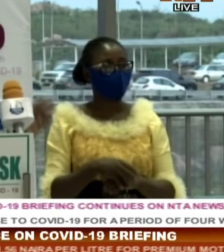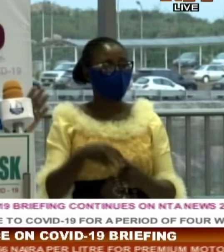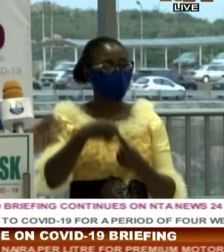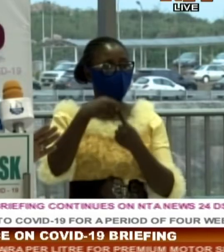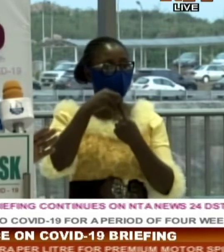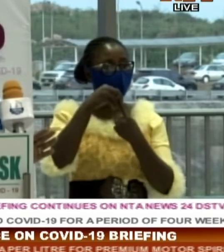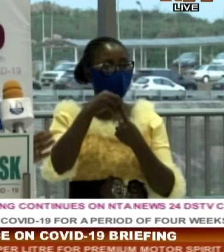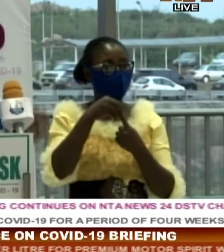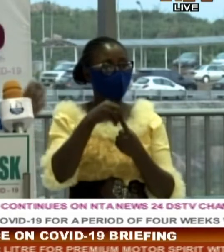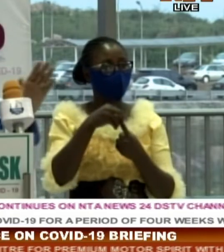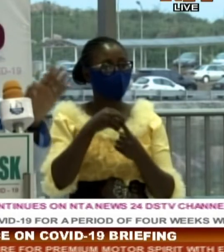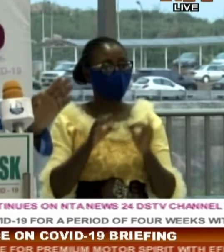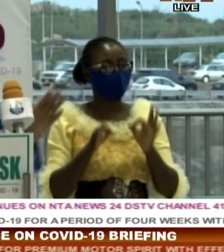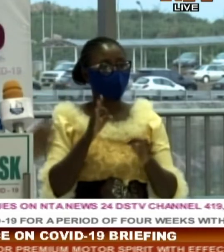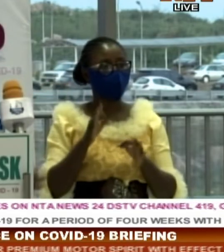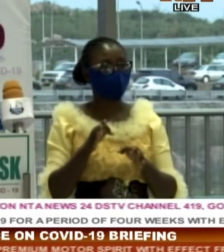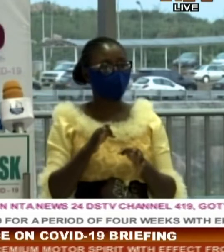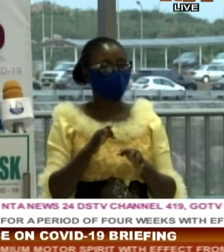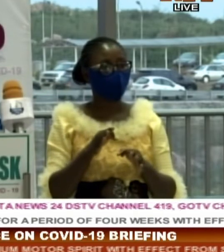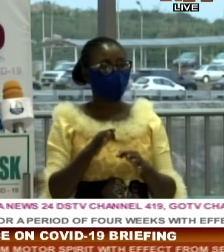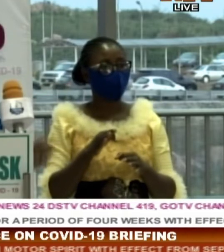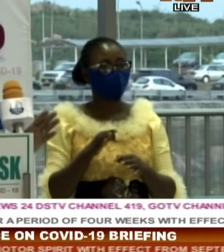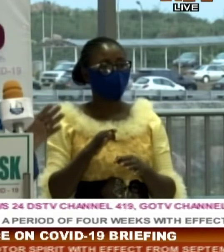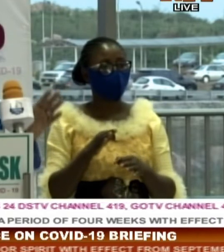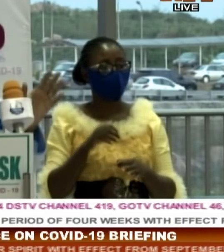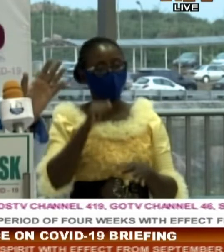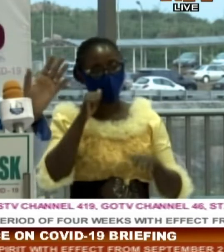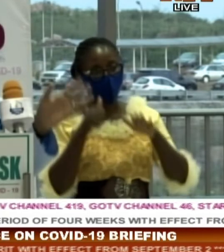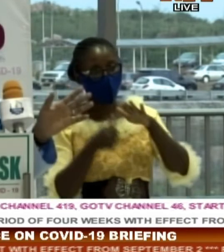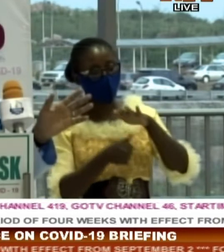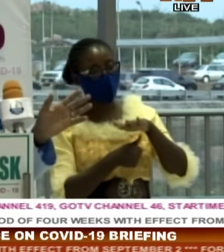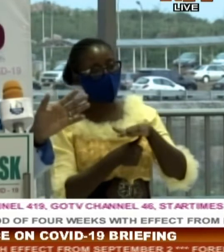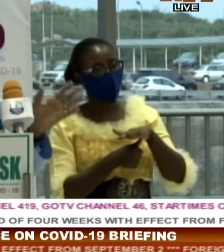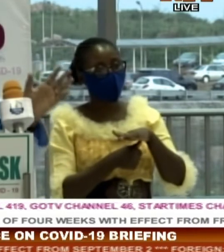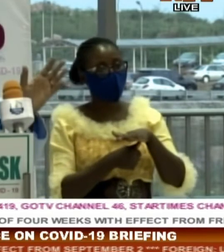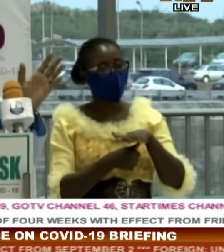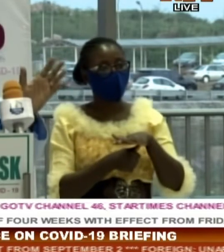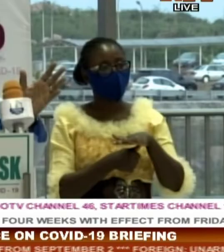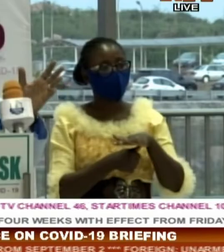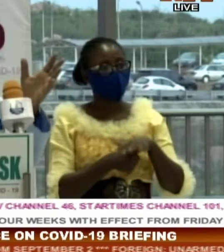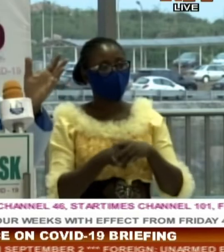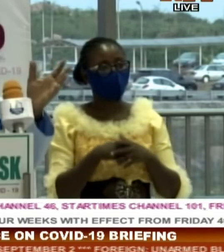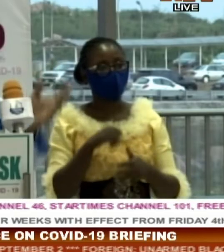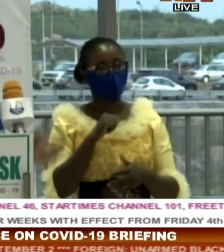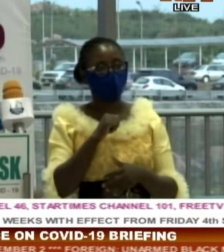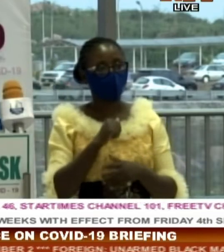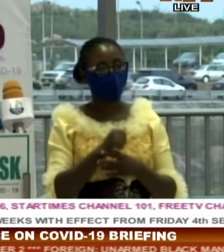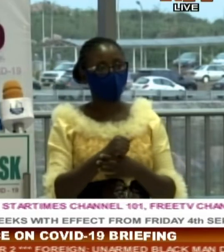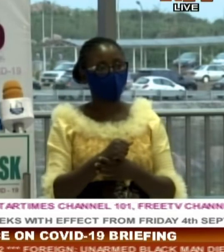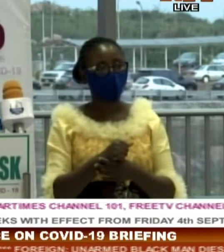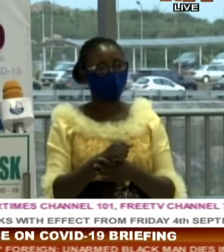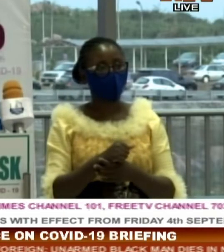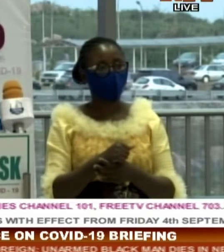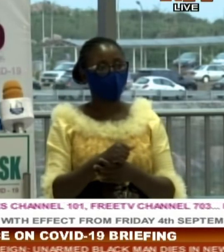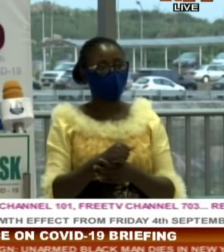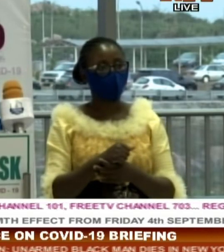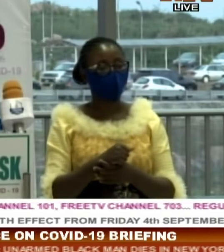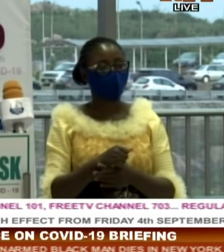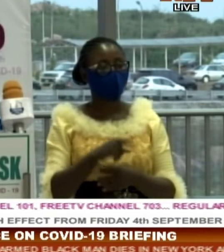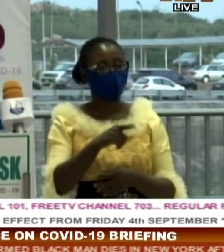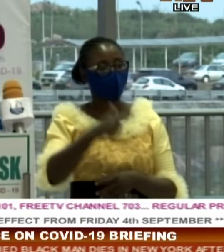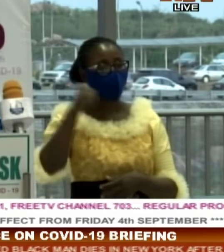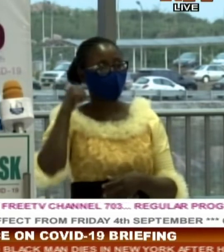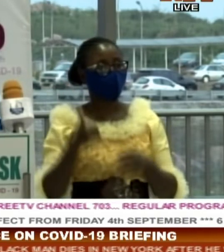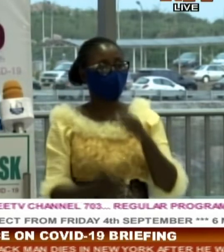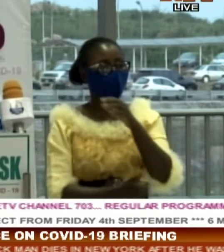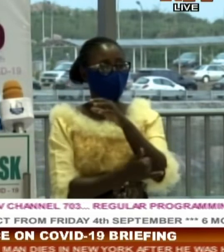musu kakku zo ba, a abinda kuka yi mana sai mu muku, don ba mu san abin sa kuka mana wancan ba, mu yi akwai wata hikima bayanta, mu muke amfani